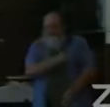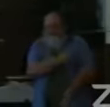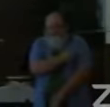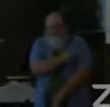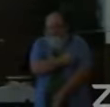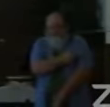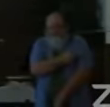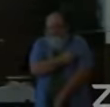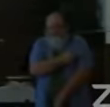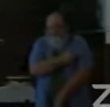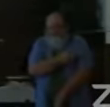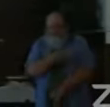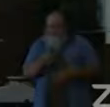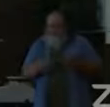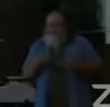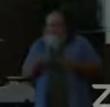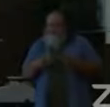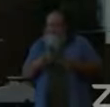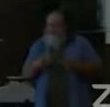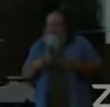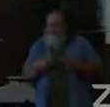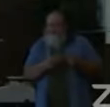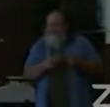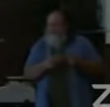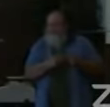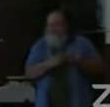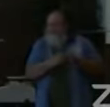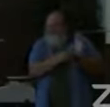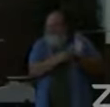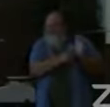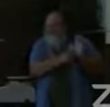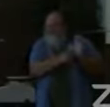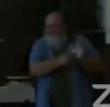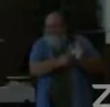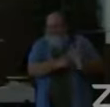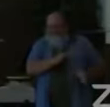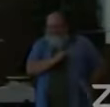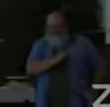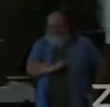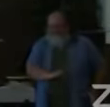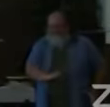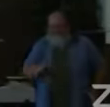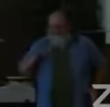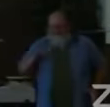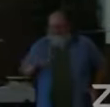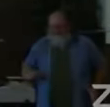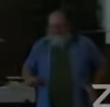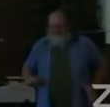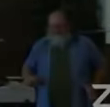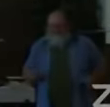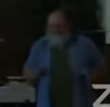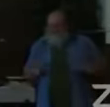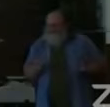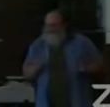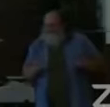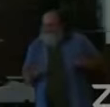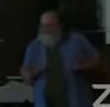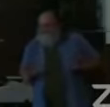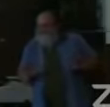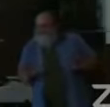Or people facing surgery that doesn't look promising. As Christians, when we're facing